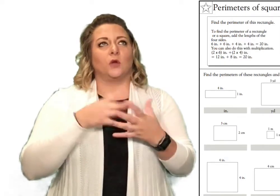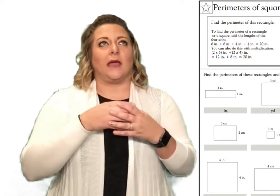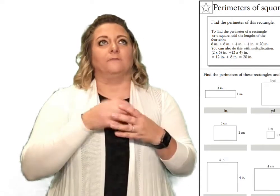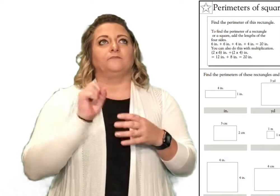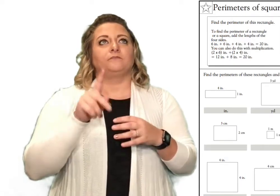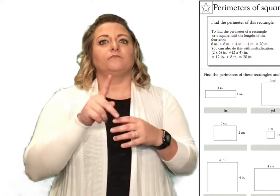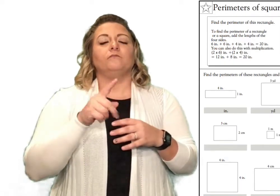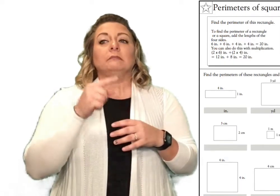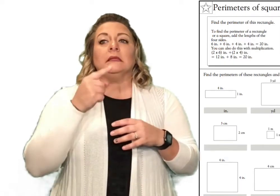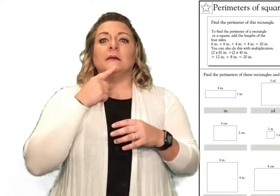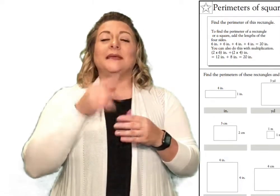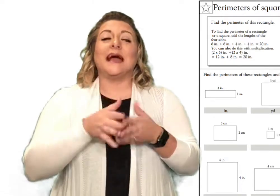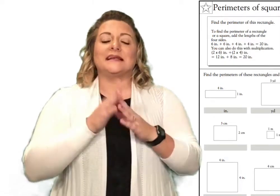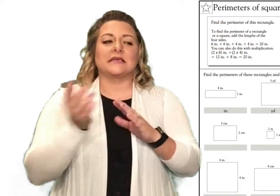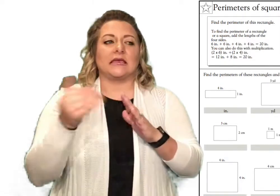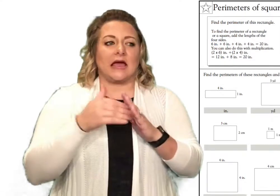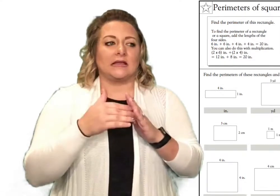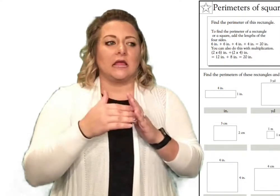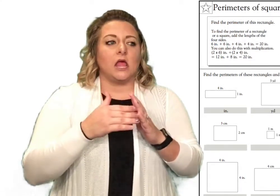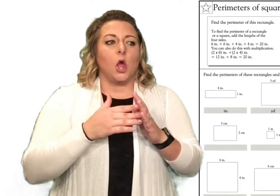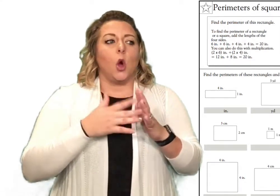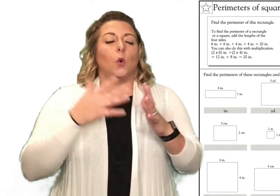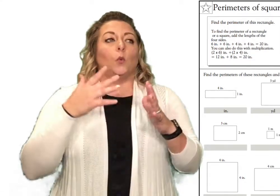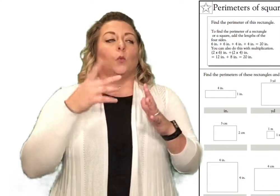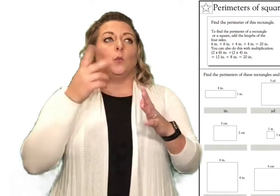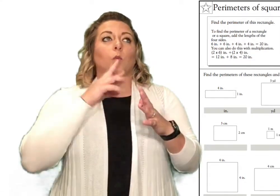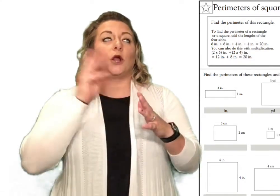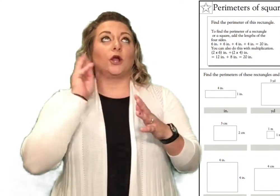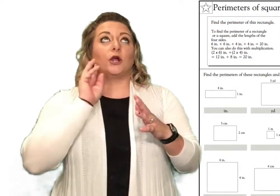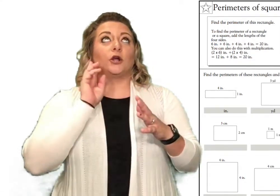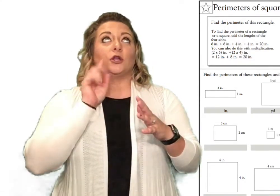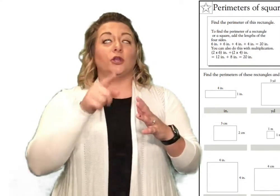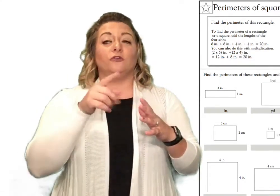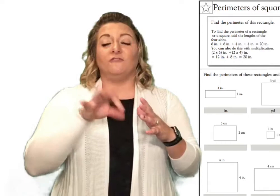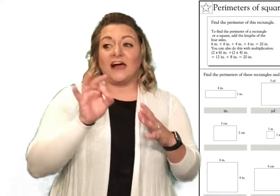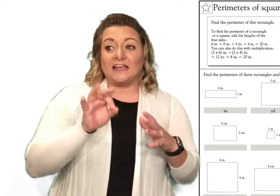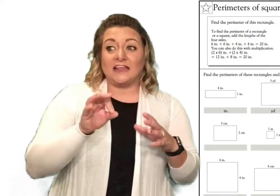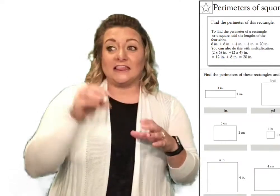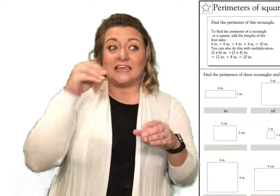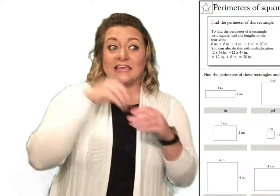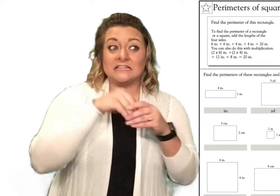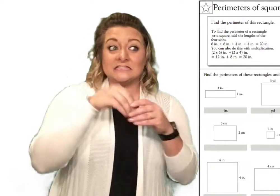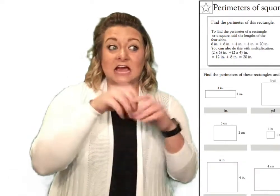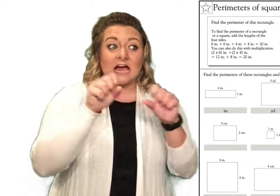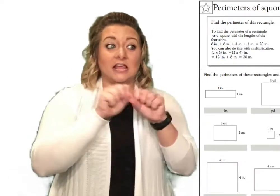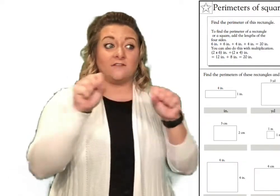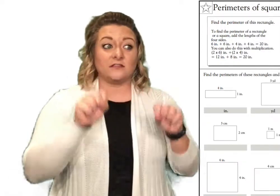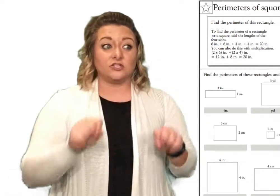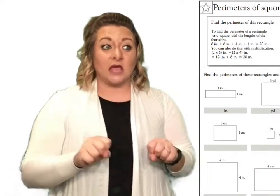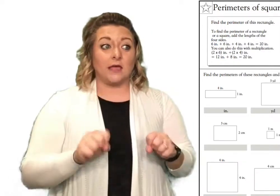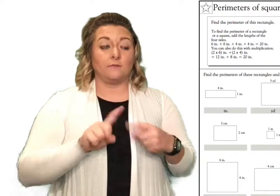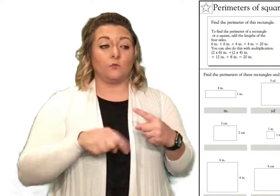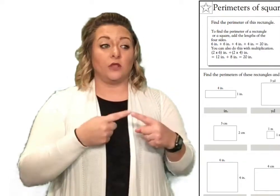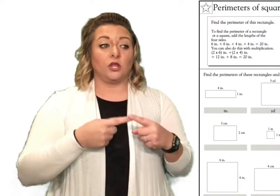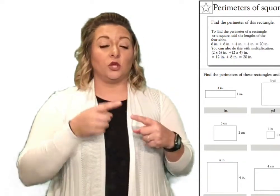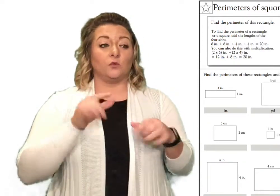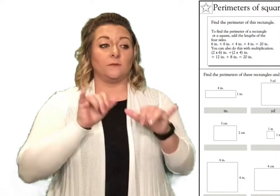Okay. Let me ask again. Were you finding the inside of the shape when you were